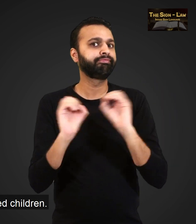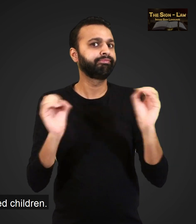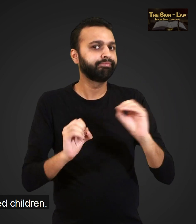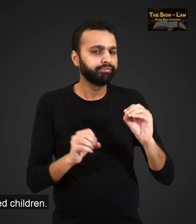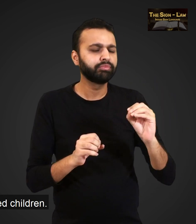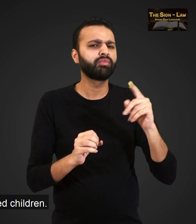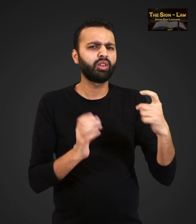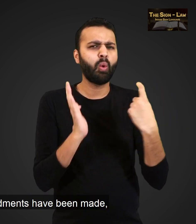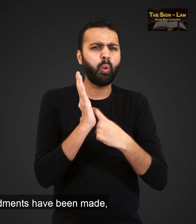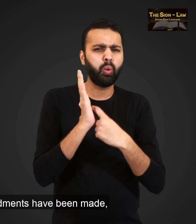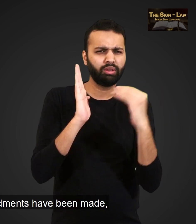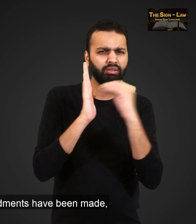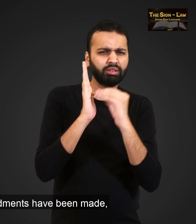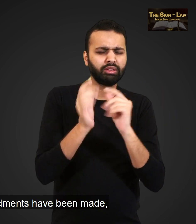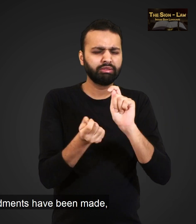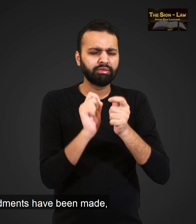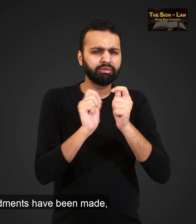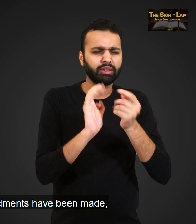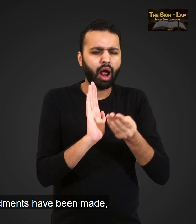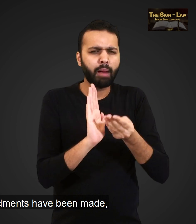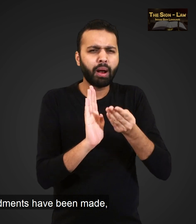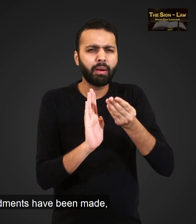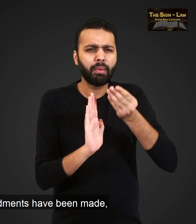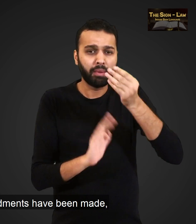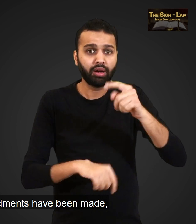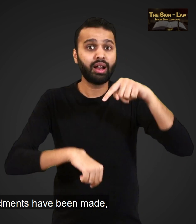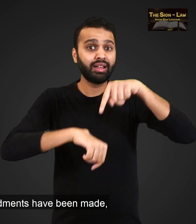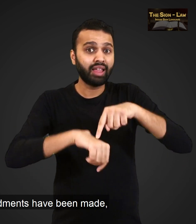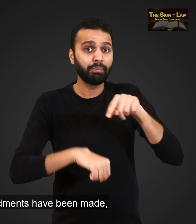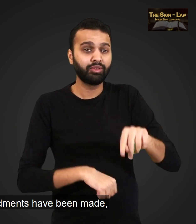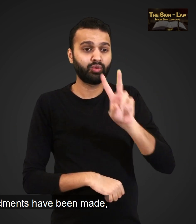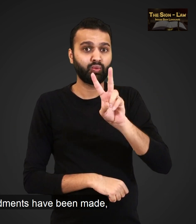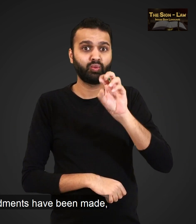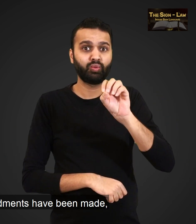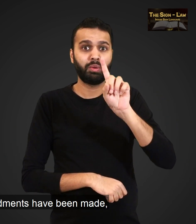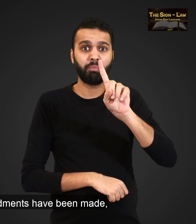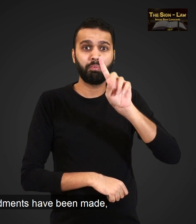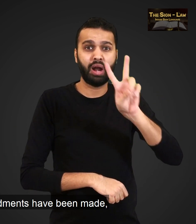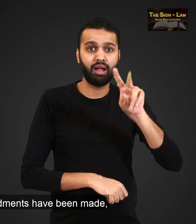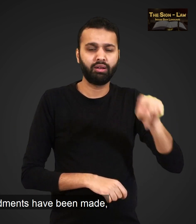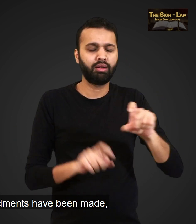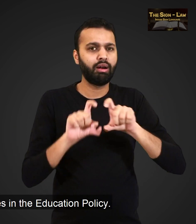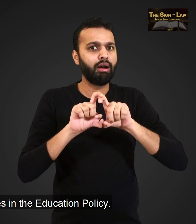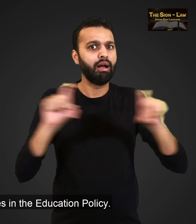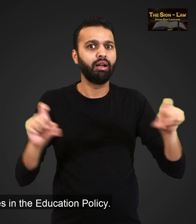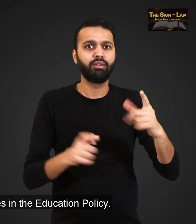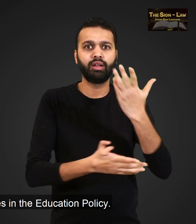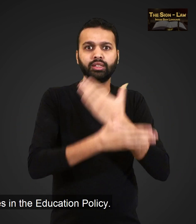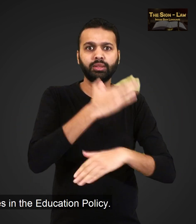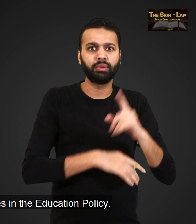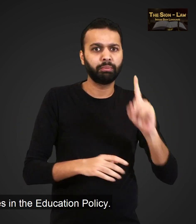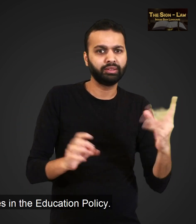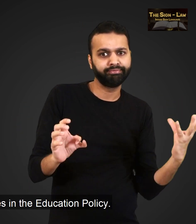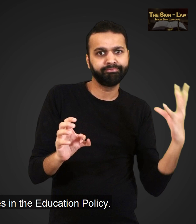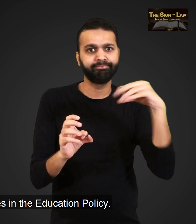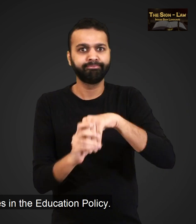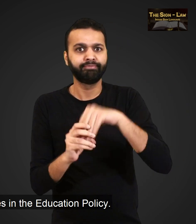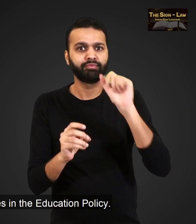and not on disabled children. However, by 2012, some amendments have been made, to include children with